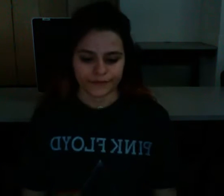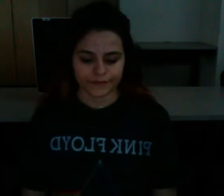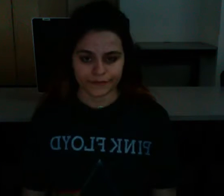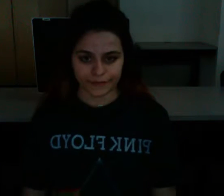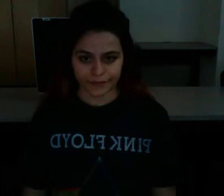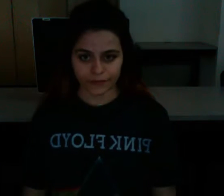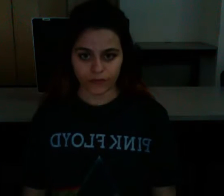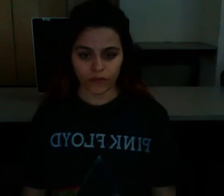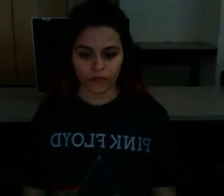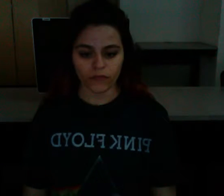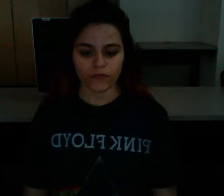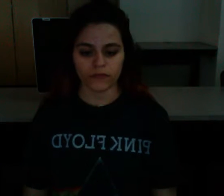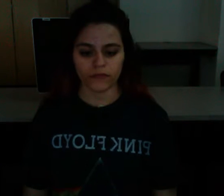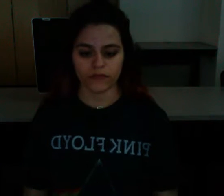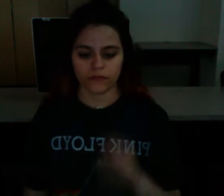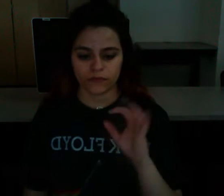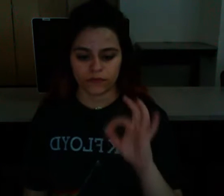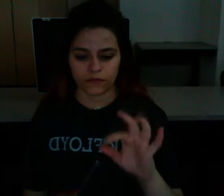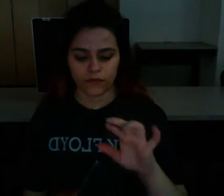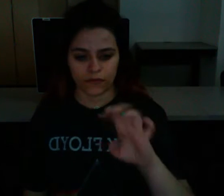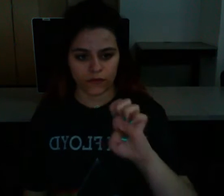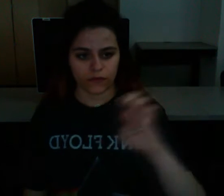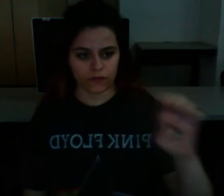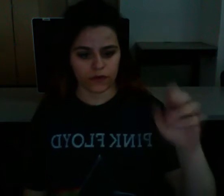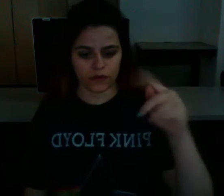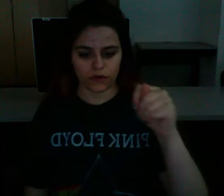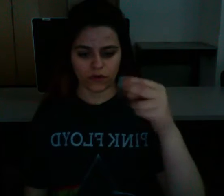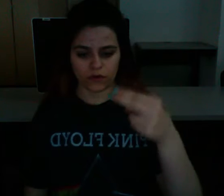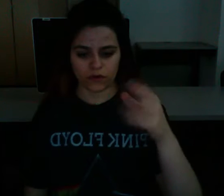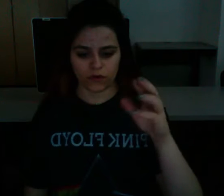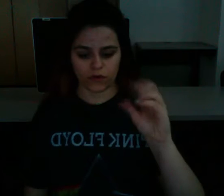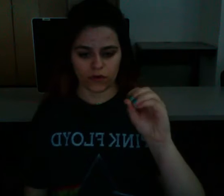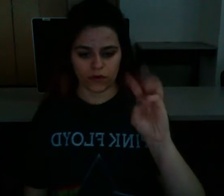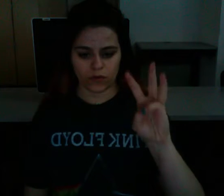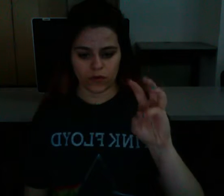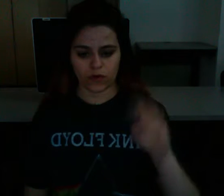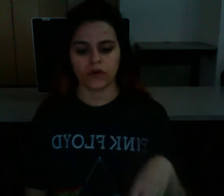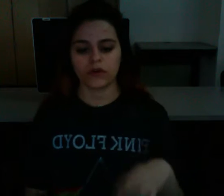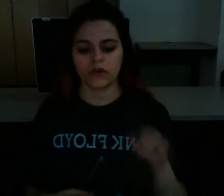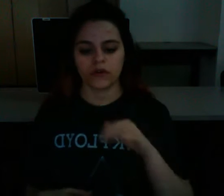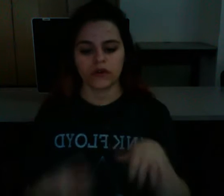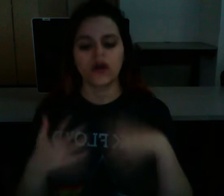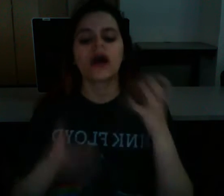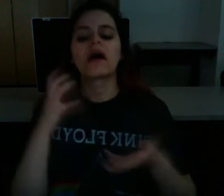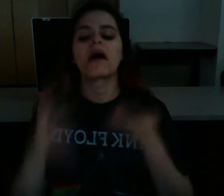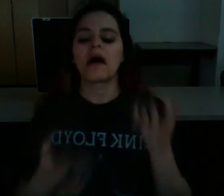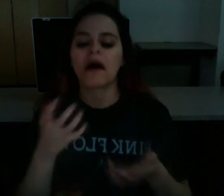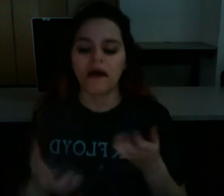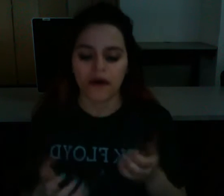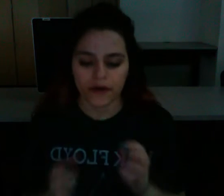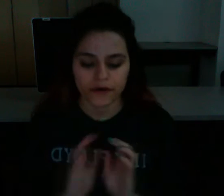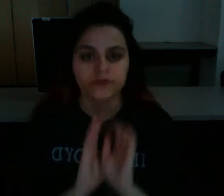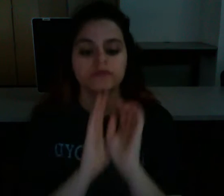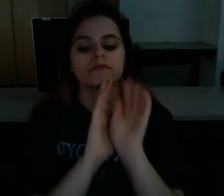for example. And again, this is a live effect. So if I wanted to move this guitar around, I'll still have